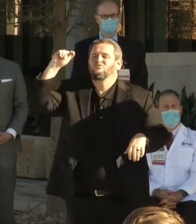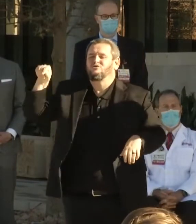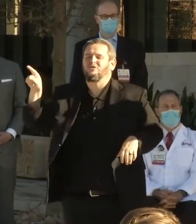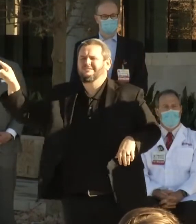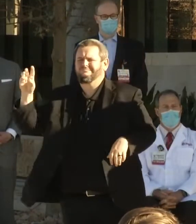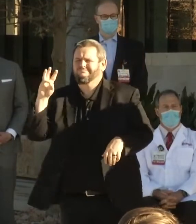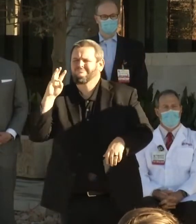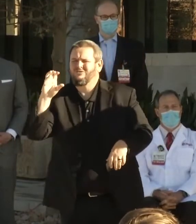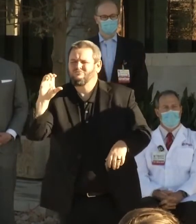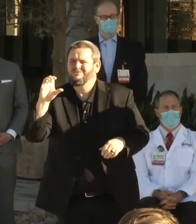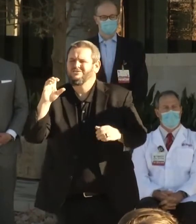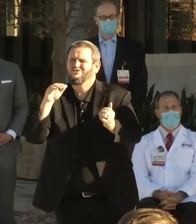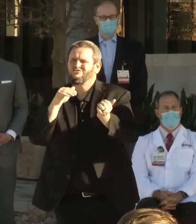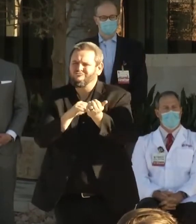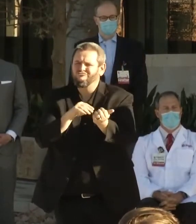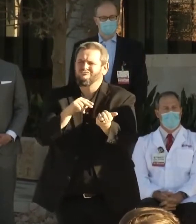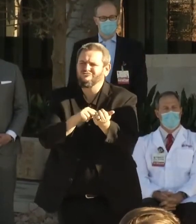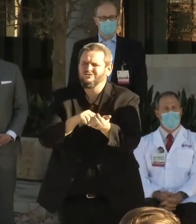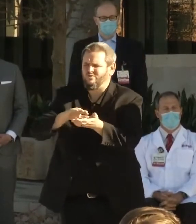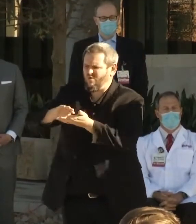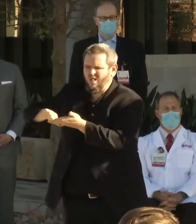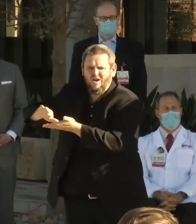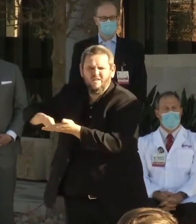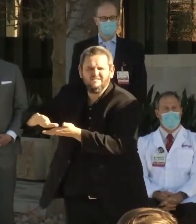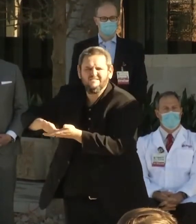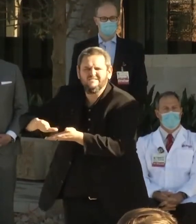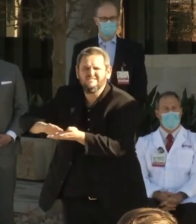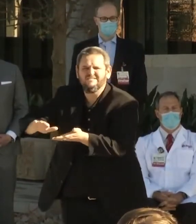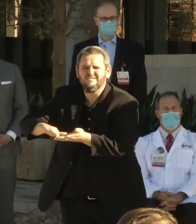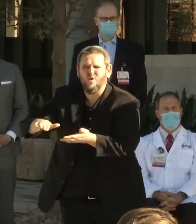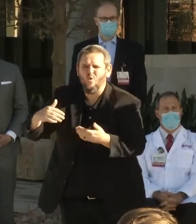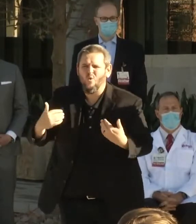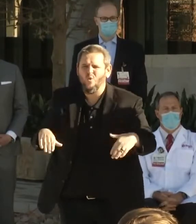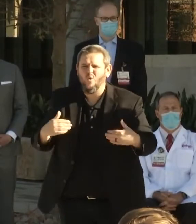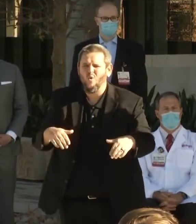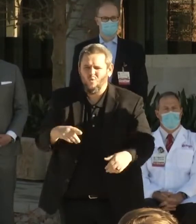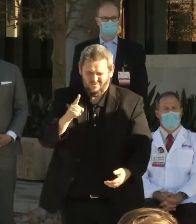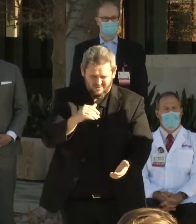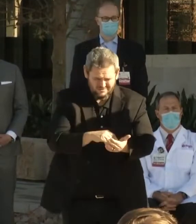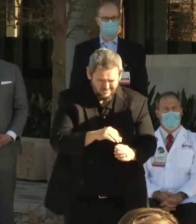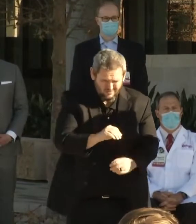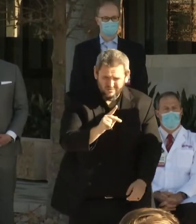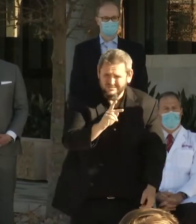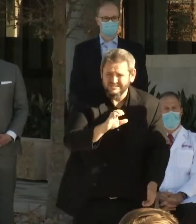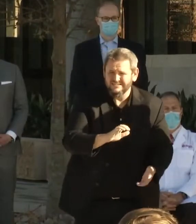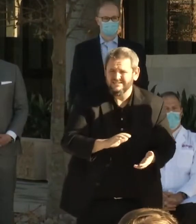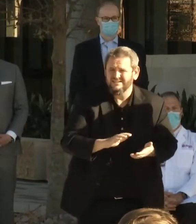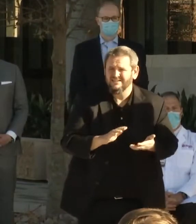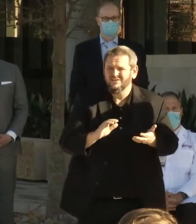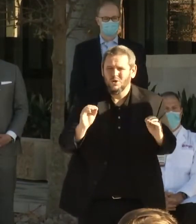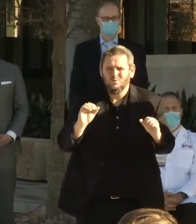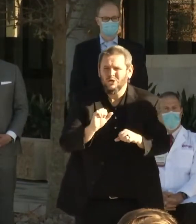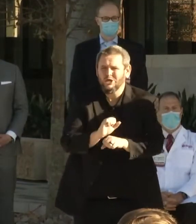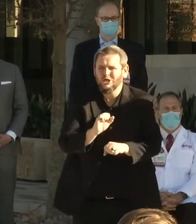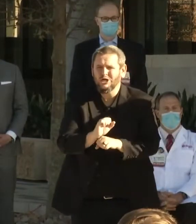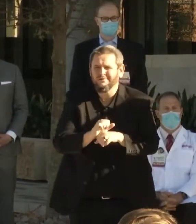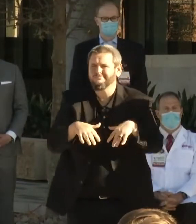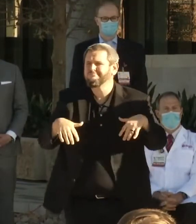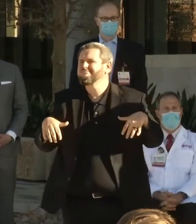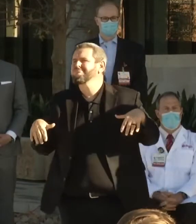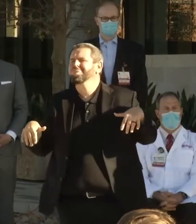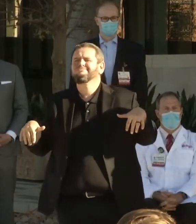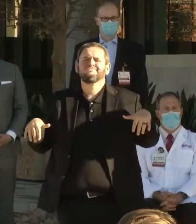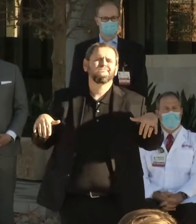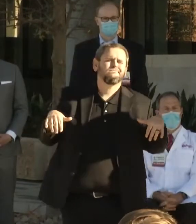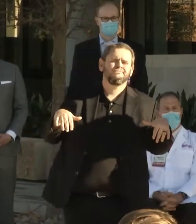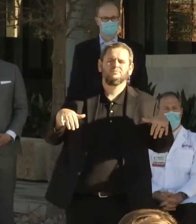health professionals laid off in Oklahoma City. So we can pull that lever when we want. We can limit elective surgeries, but there's other health